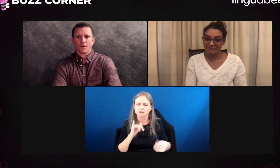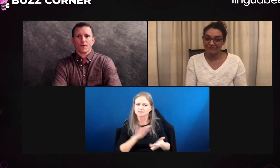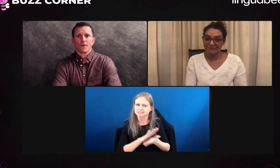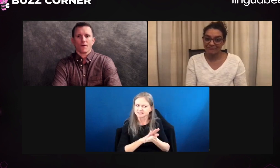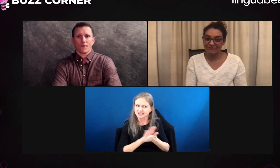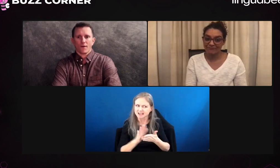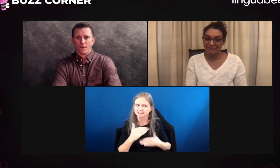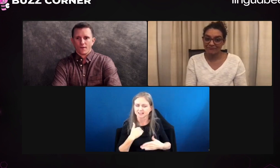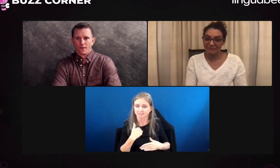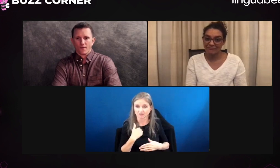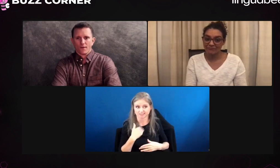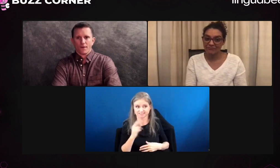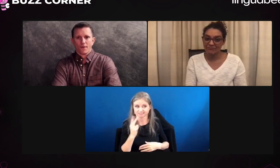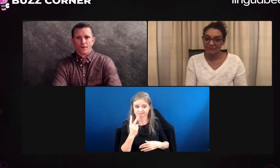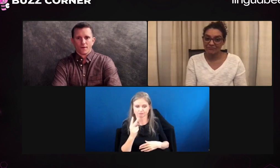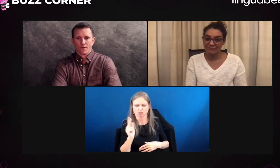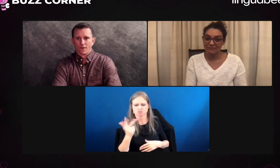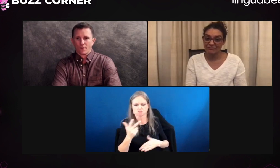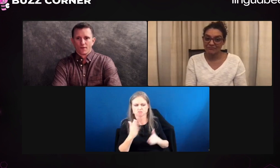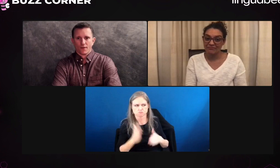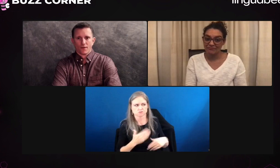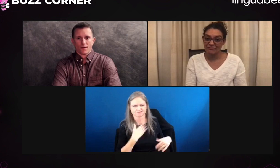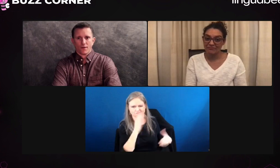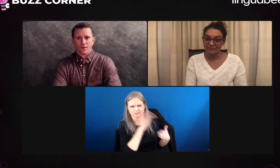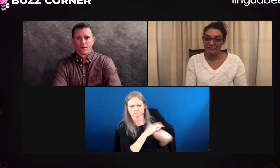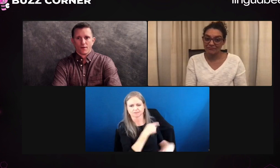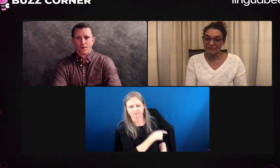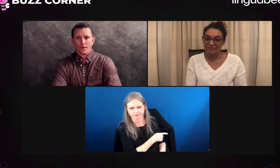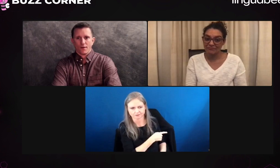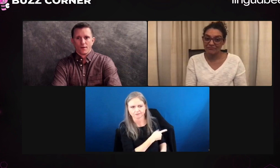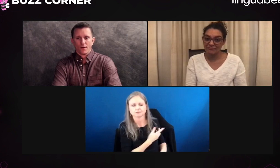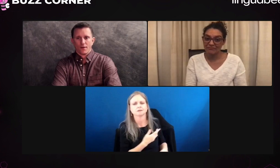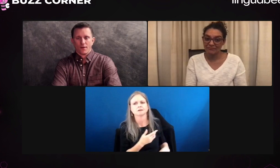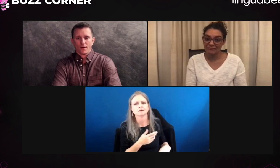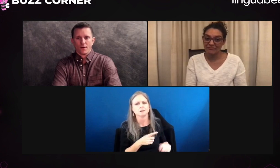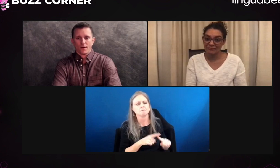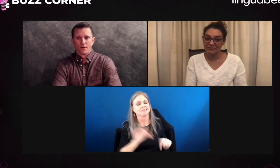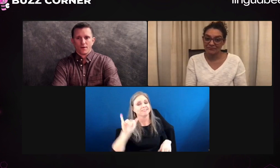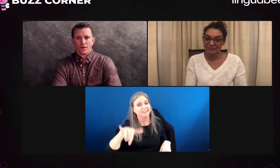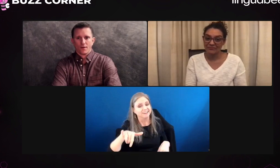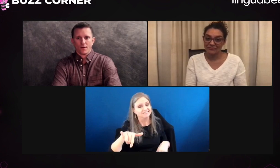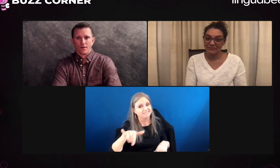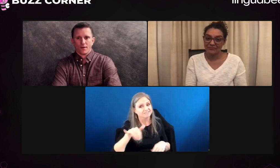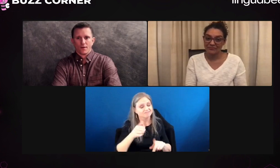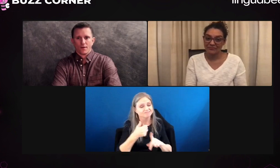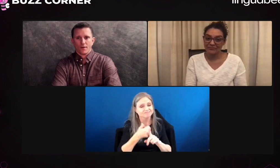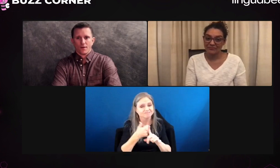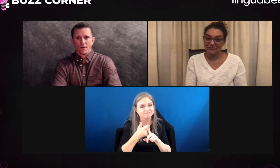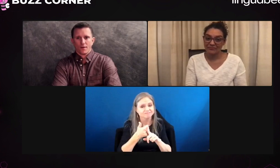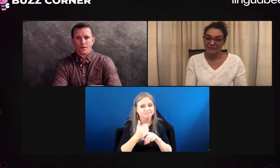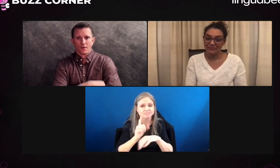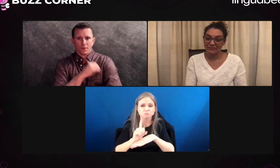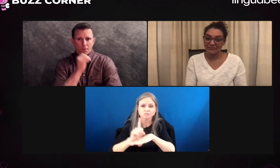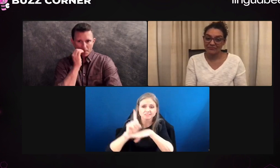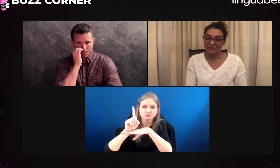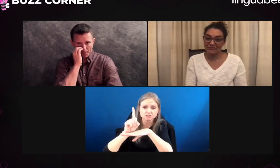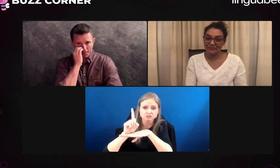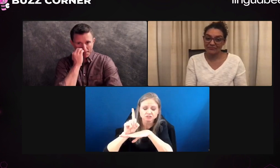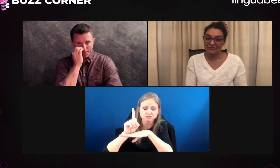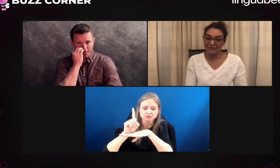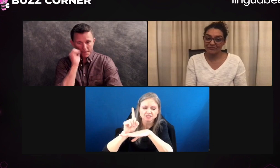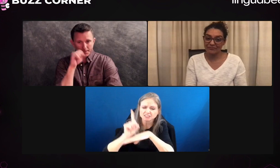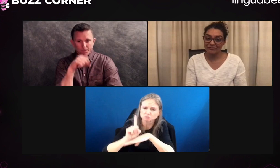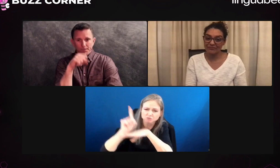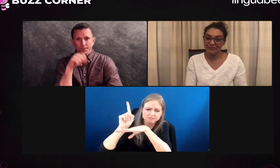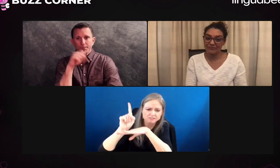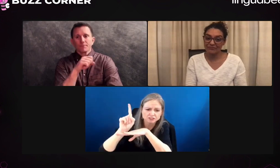And, my husband was able to support that positive correction. And again, it's because